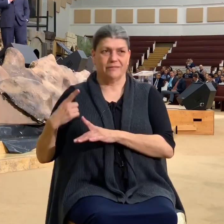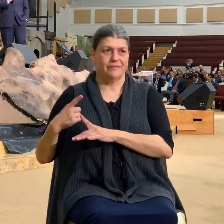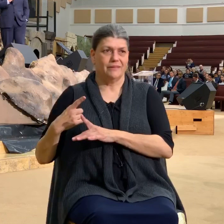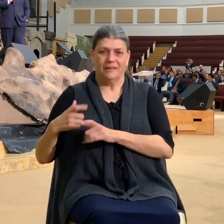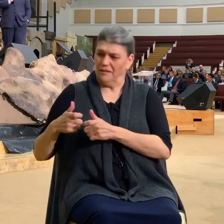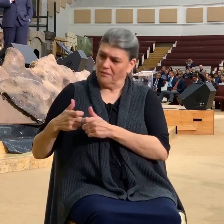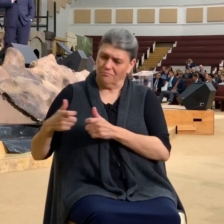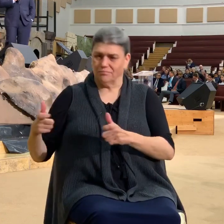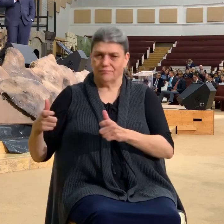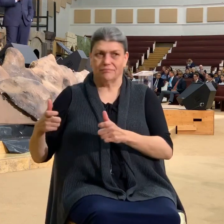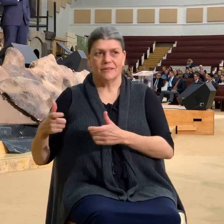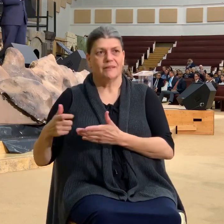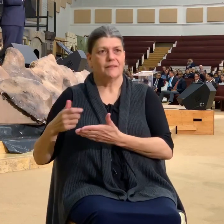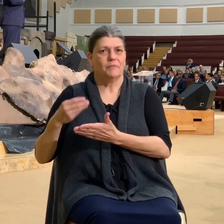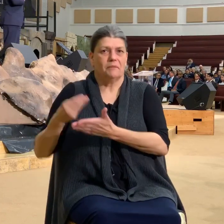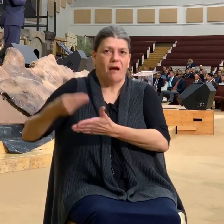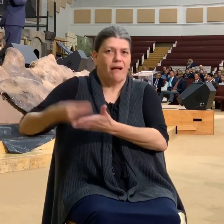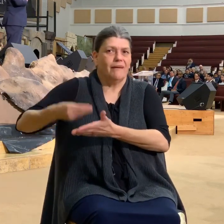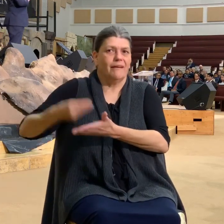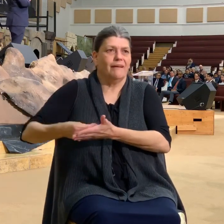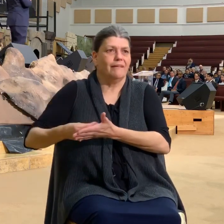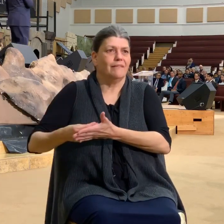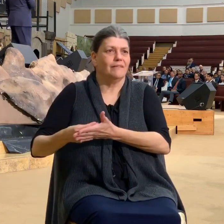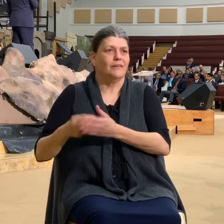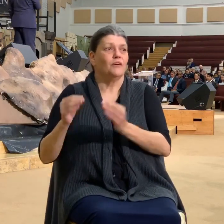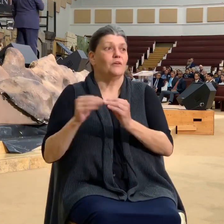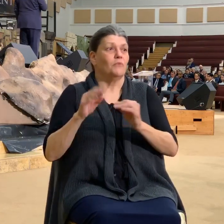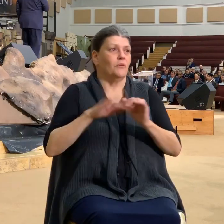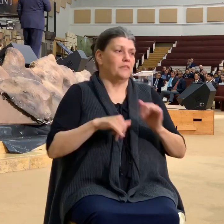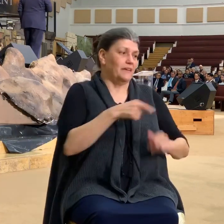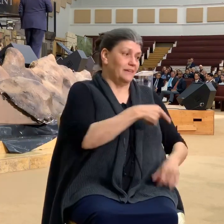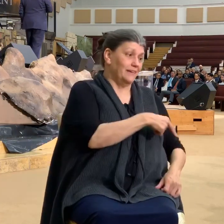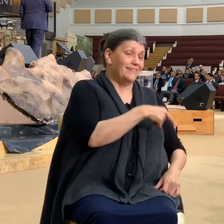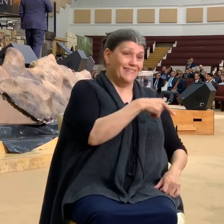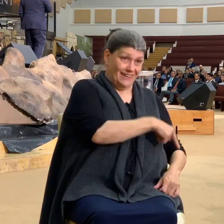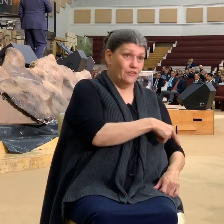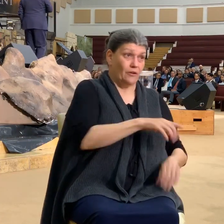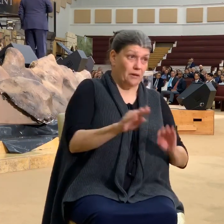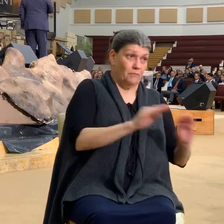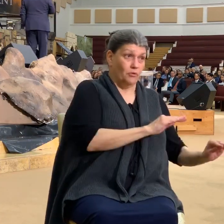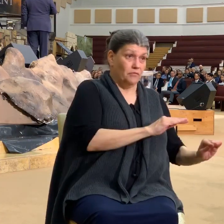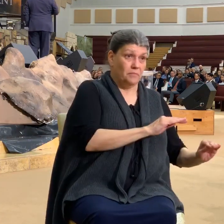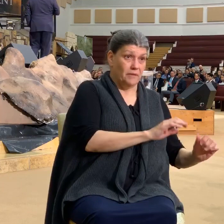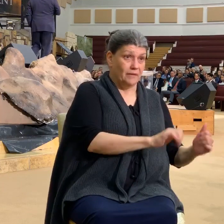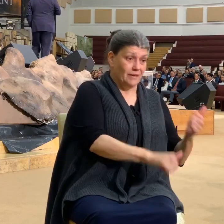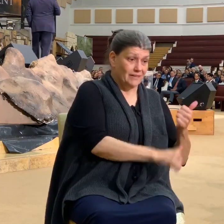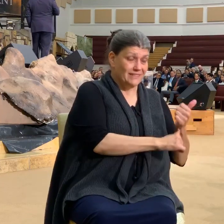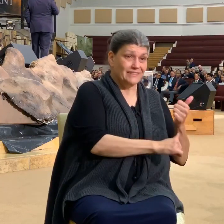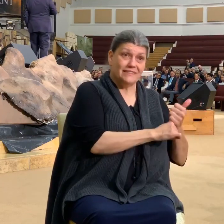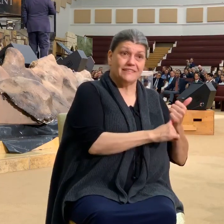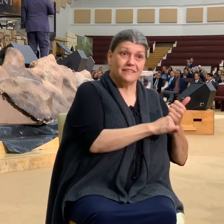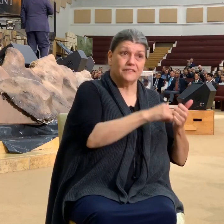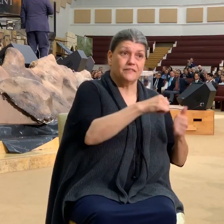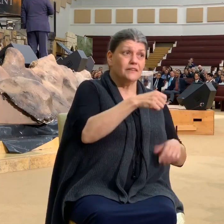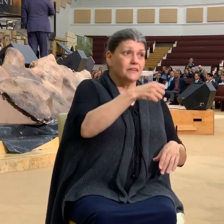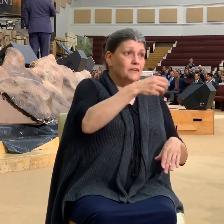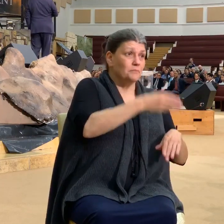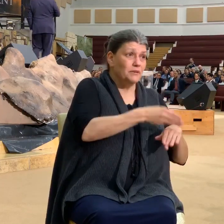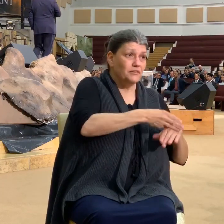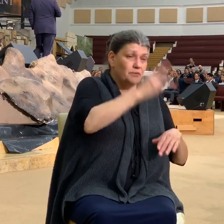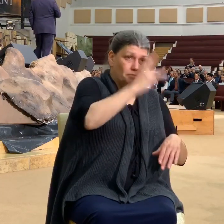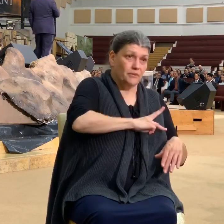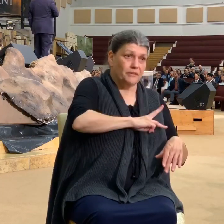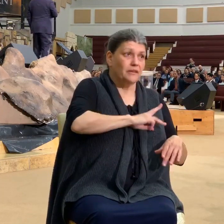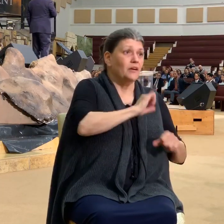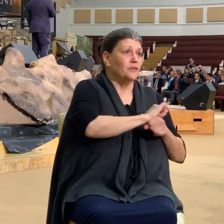big paycheck, a lot more than I came back to be Brother Wilson's helper. And, oh, you're working with Brother Wilson for